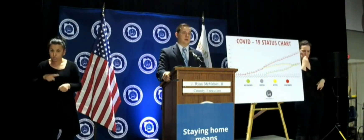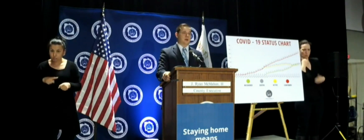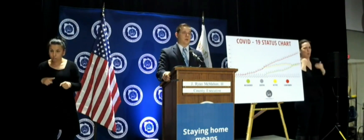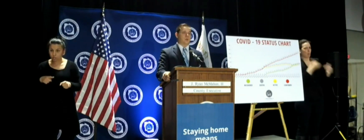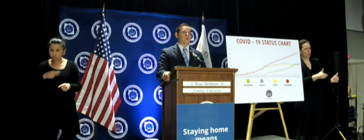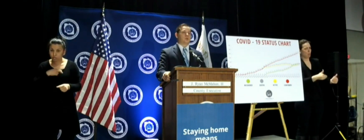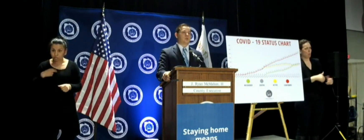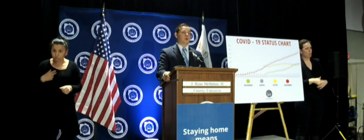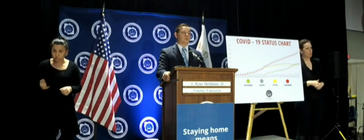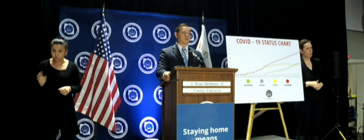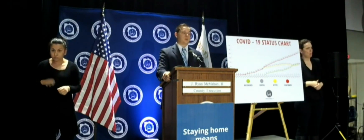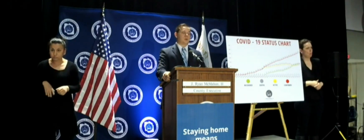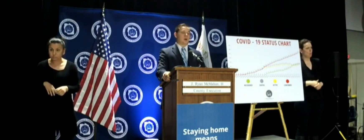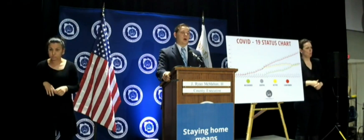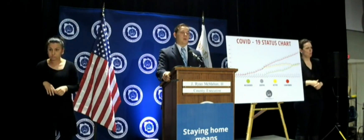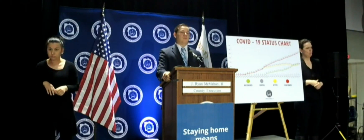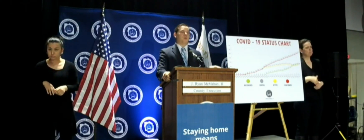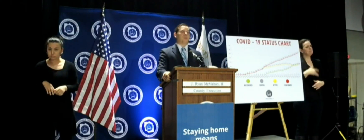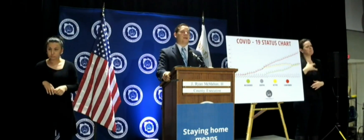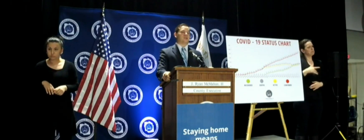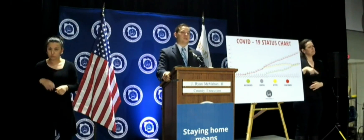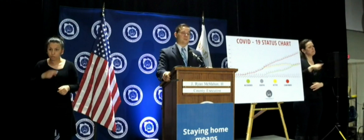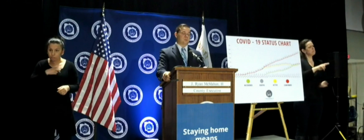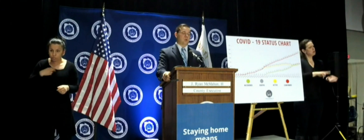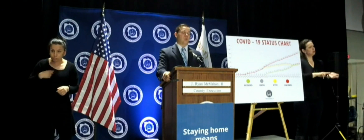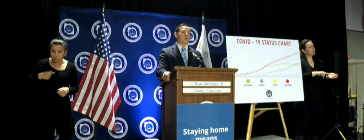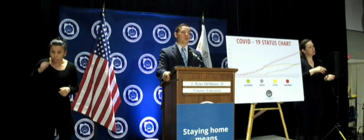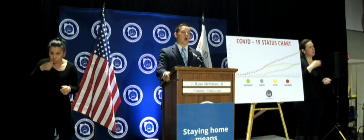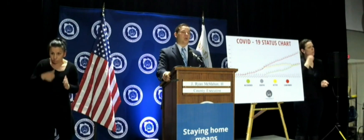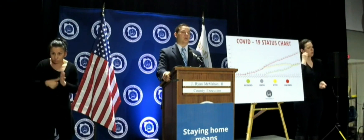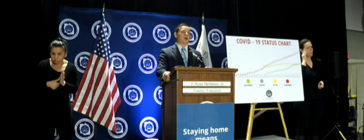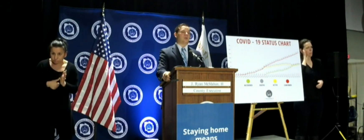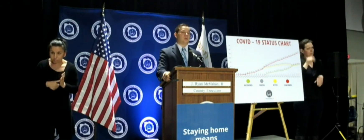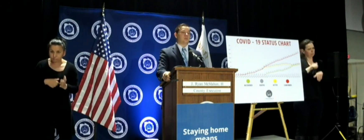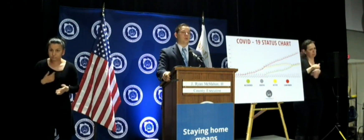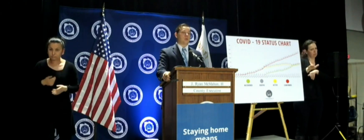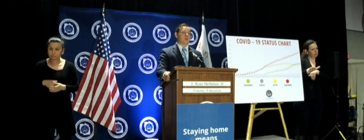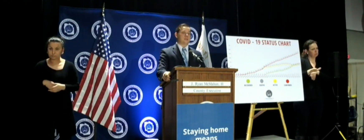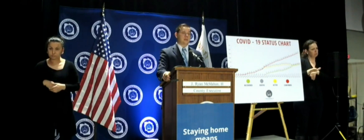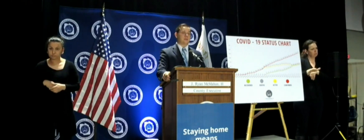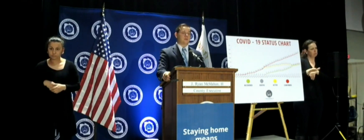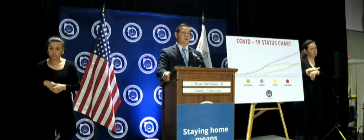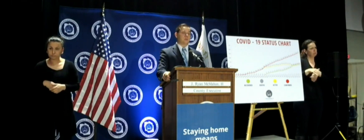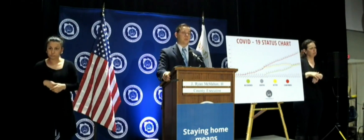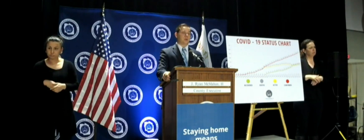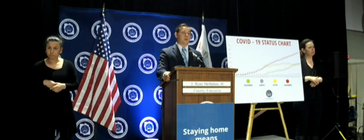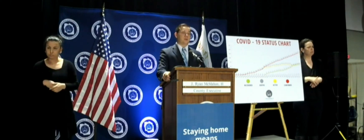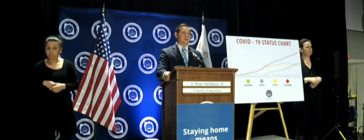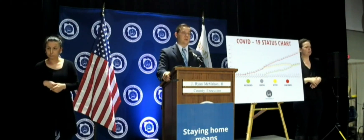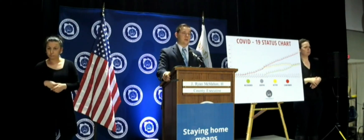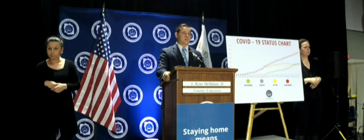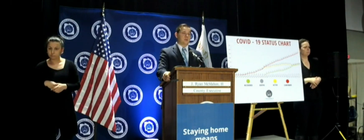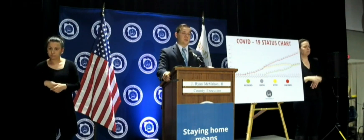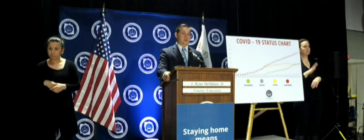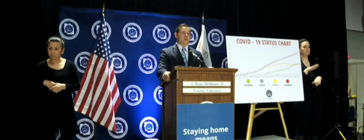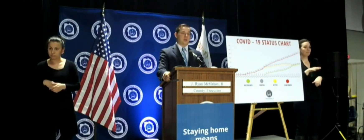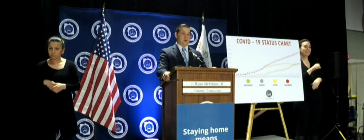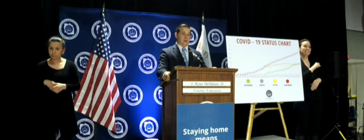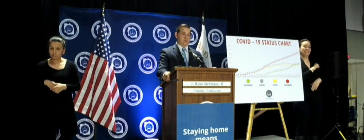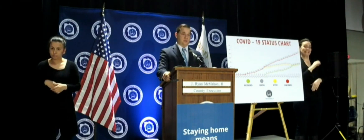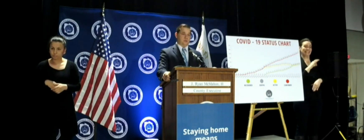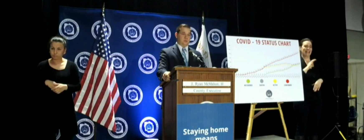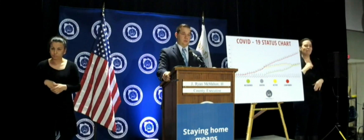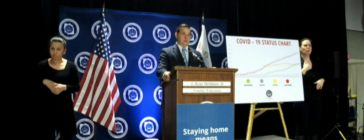likely scenario with nursing homes for patients. We're talking about the employees, getting in front of the employees, because they're